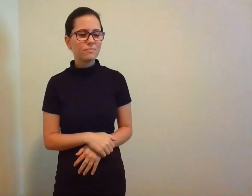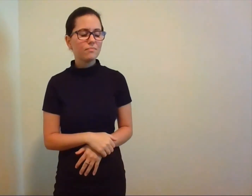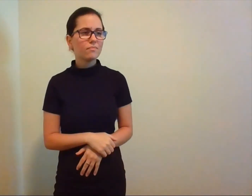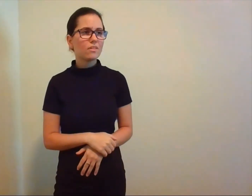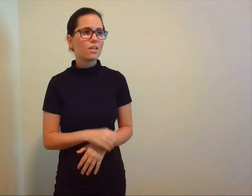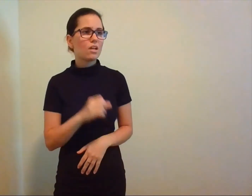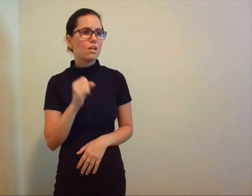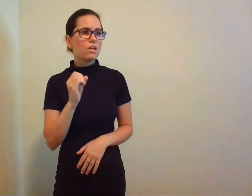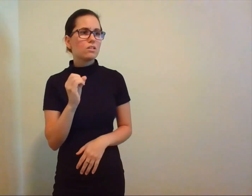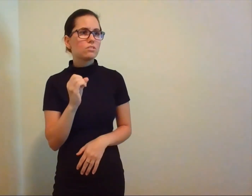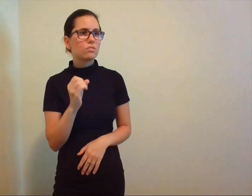And